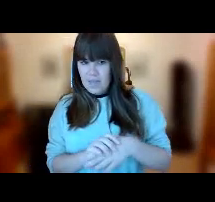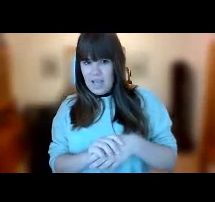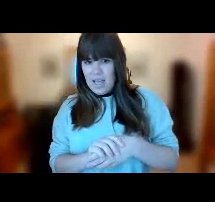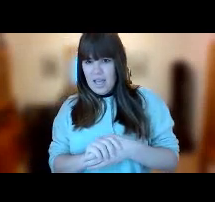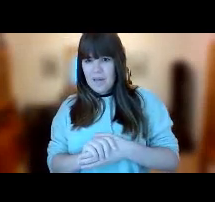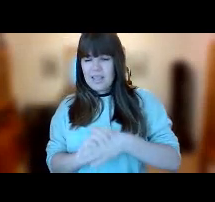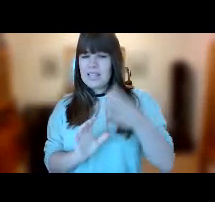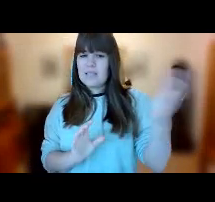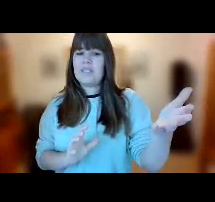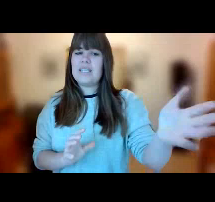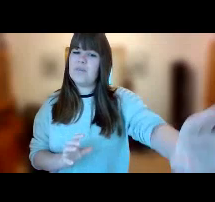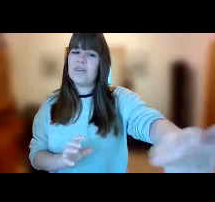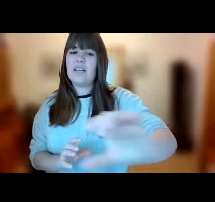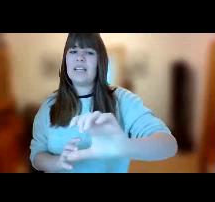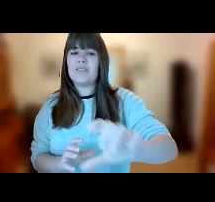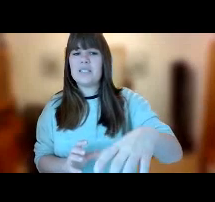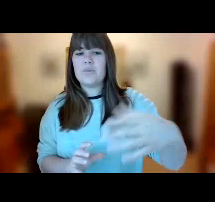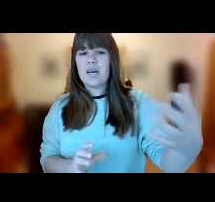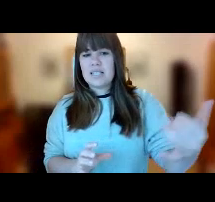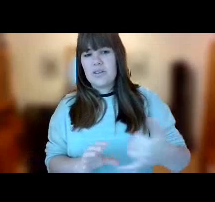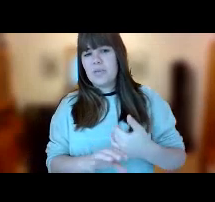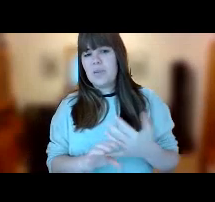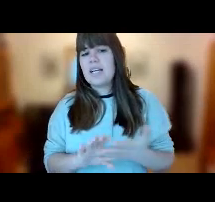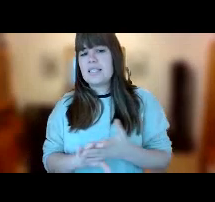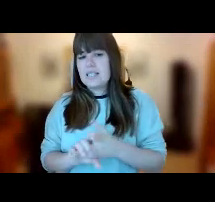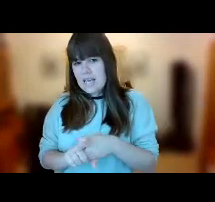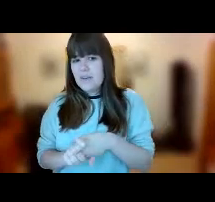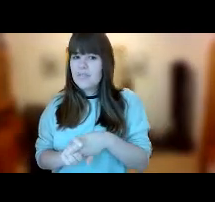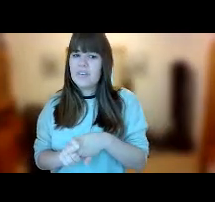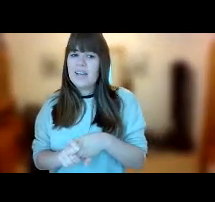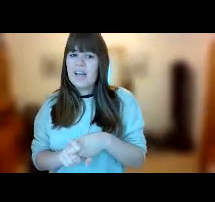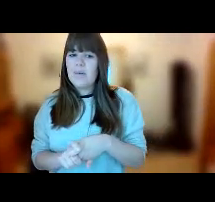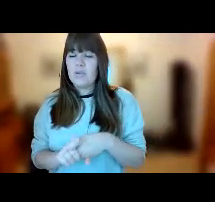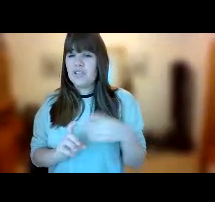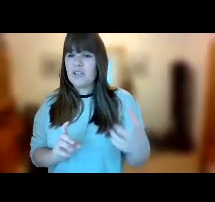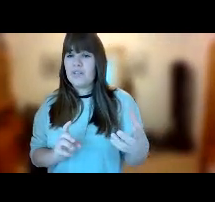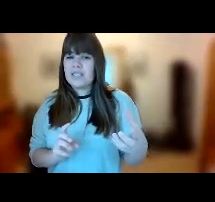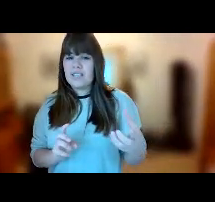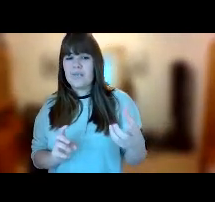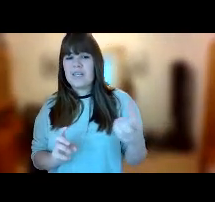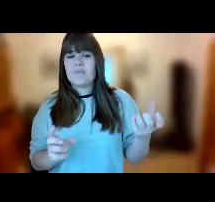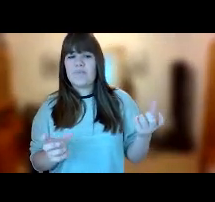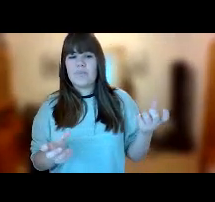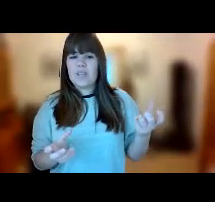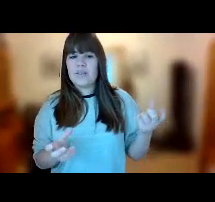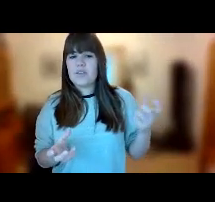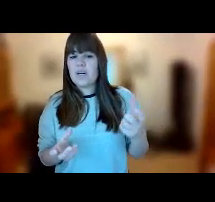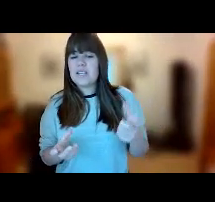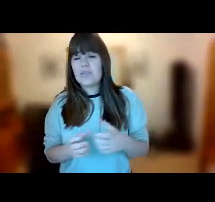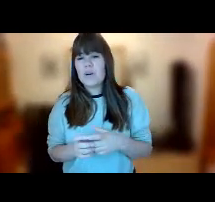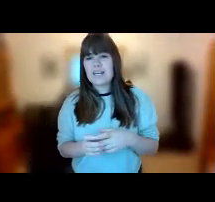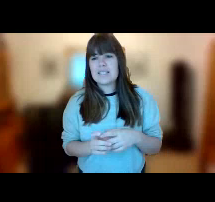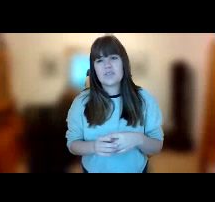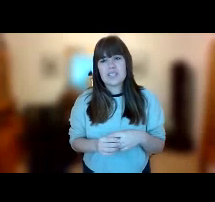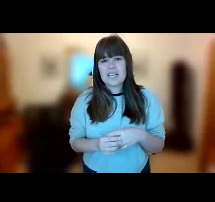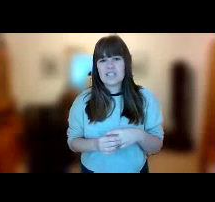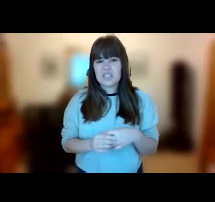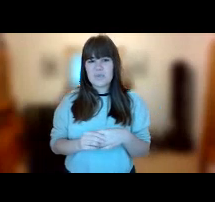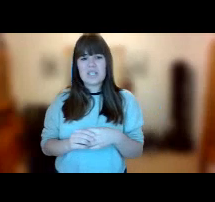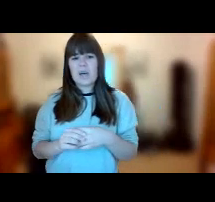user. And these are pretty similar really, the reasons why. So the blind, the deaf, or a stroke victim, those words have quite